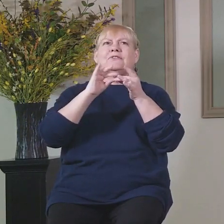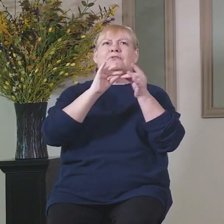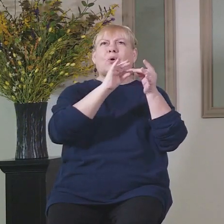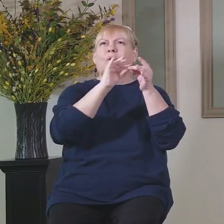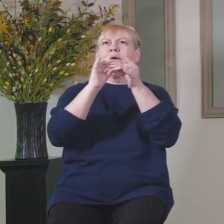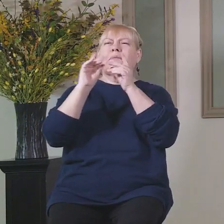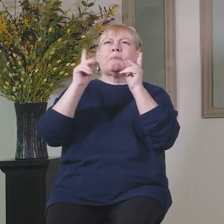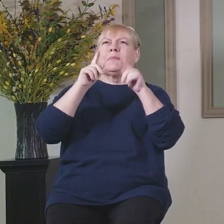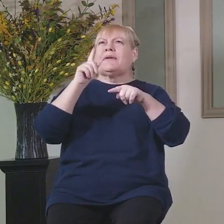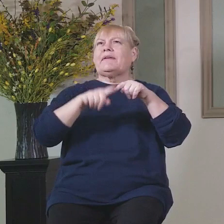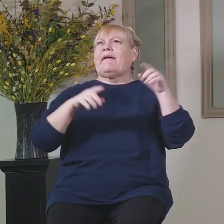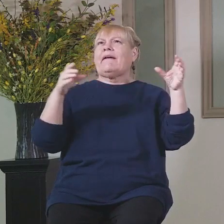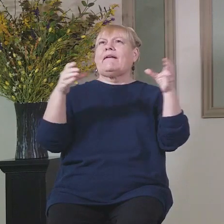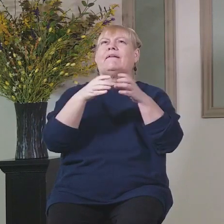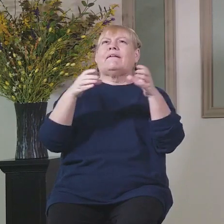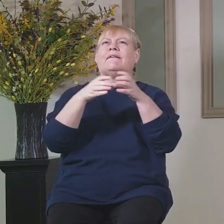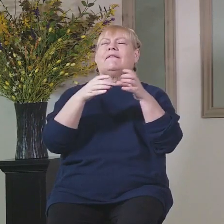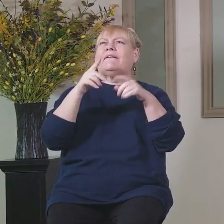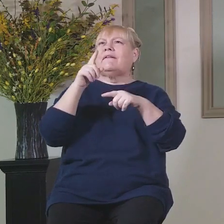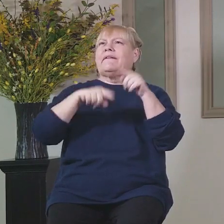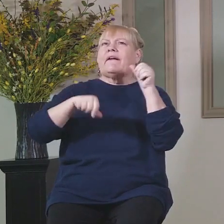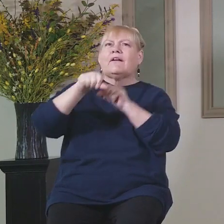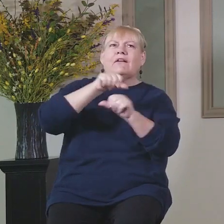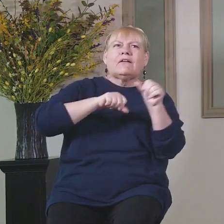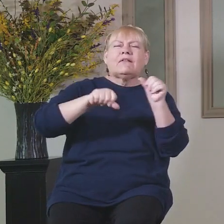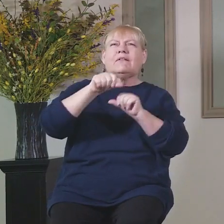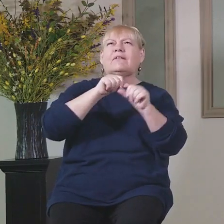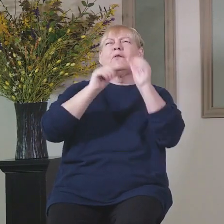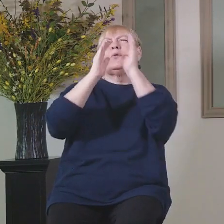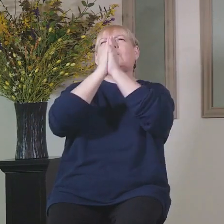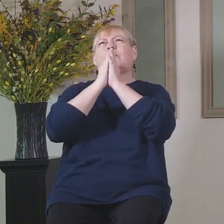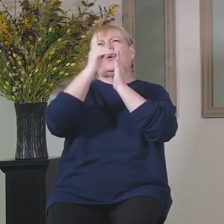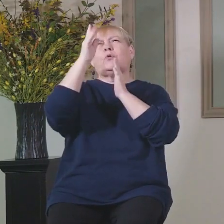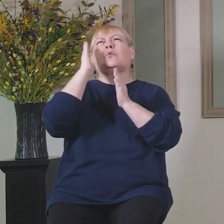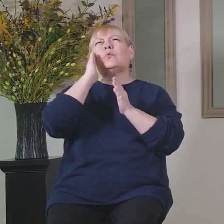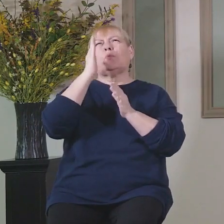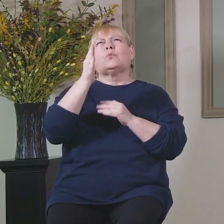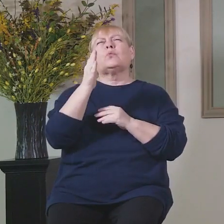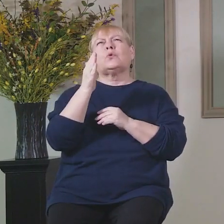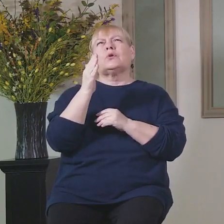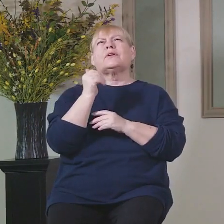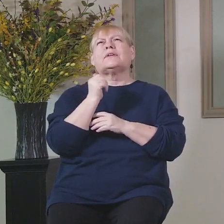people that can't be together because of this virus. Father, we pray that you would